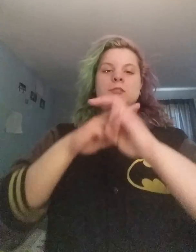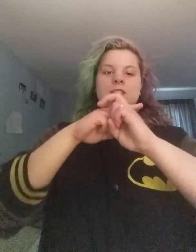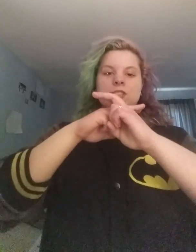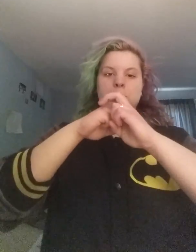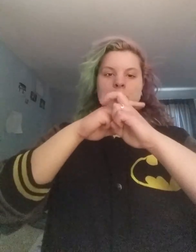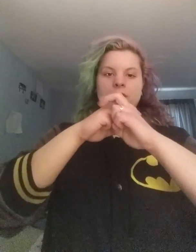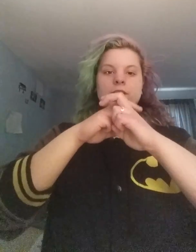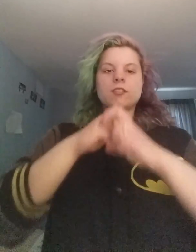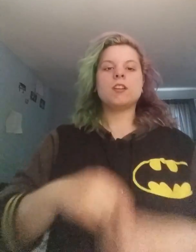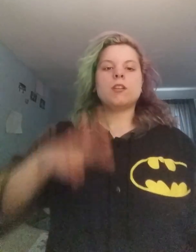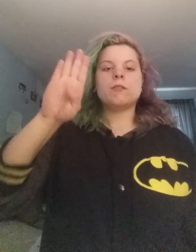but it's bunny